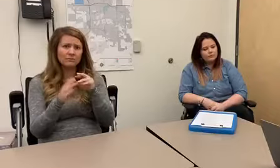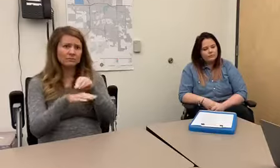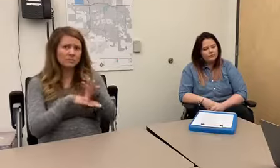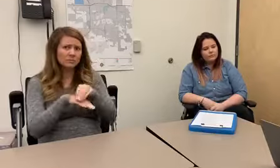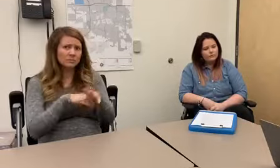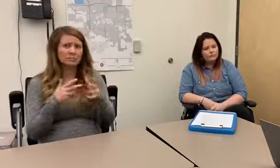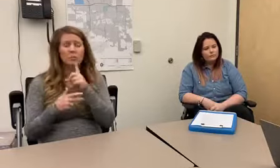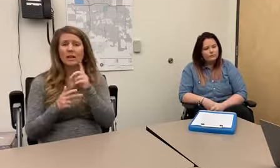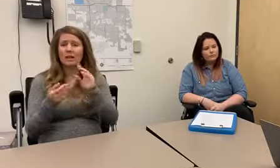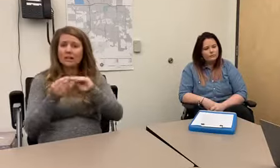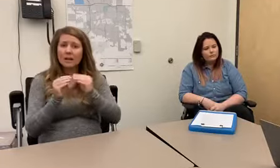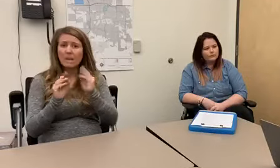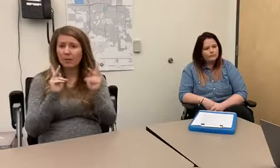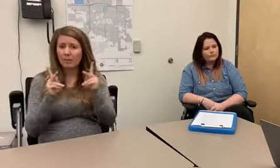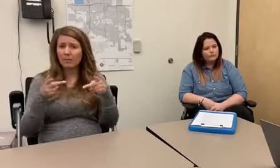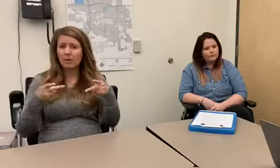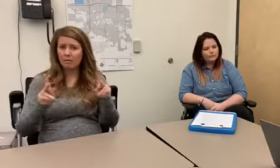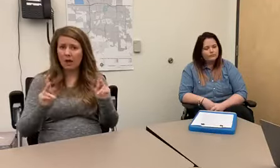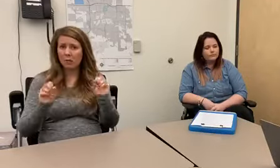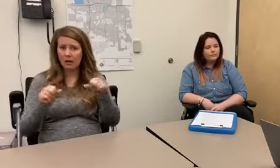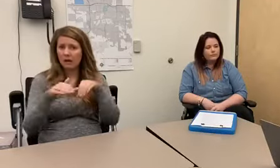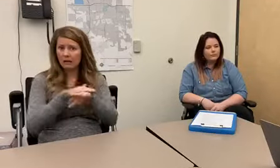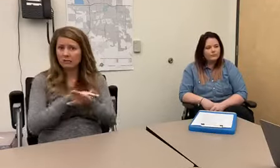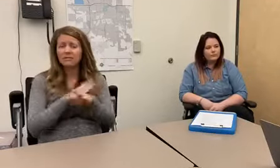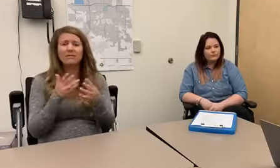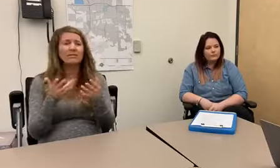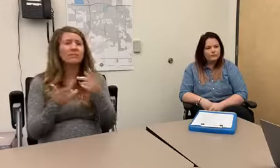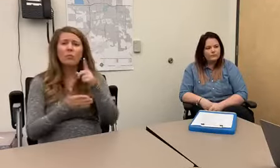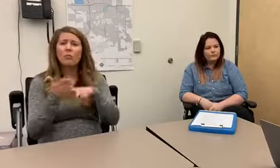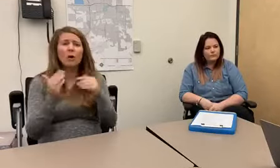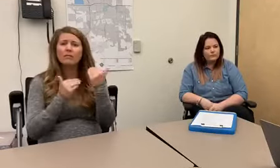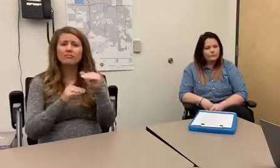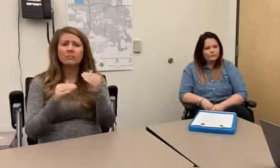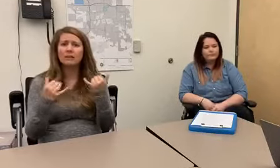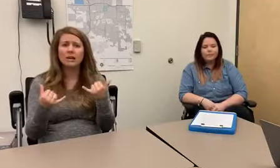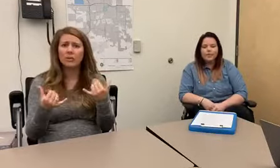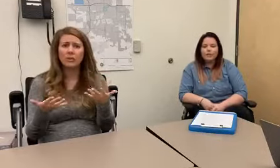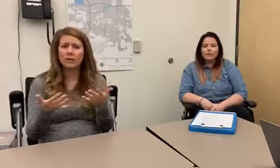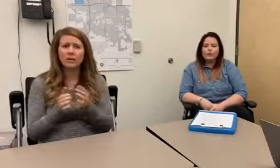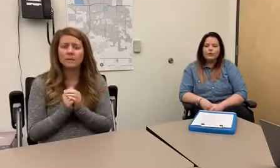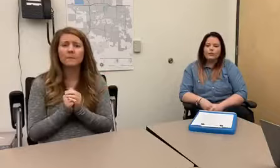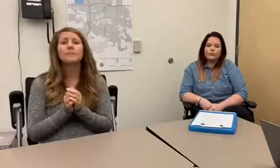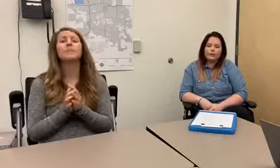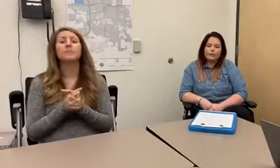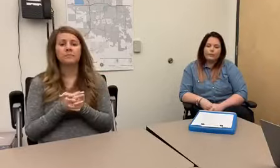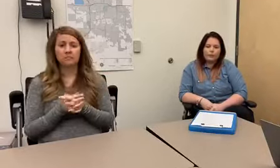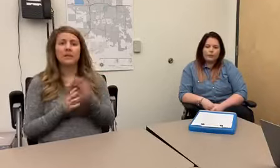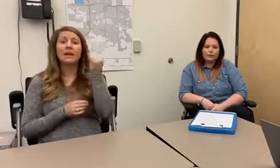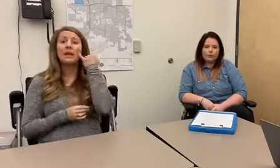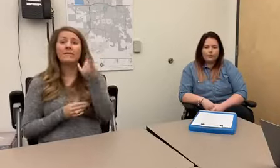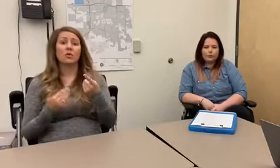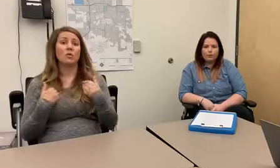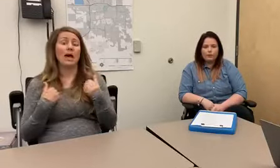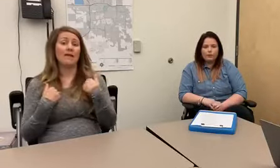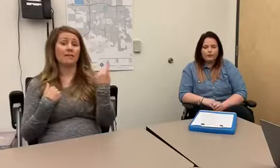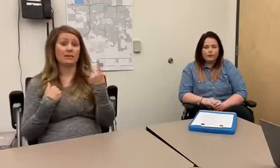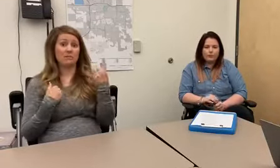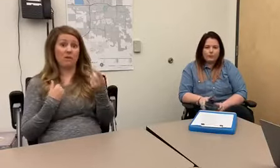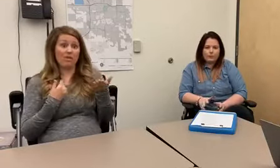number of people that can be in the pool. What are those restrictions right now? So if you have a monitored pool, there is no limit on